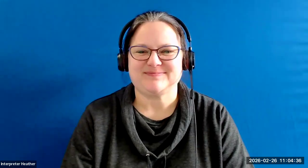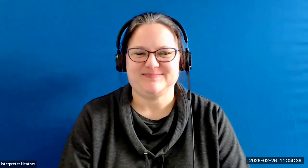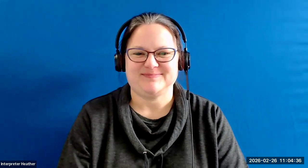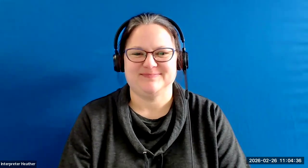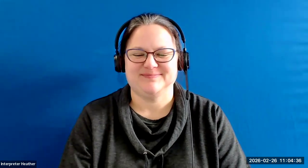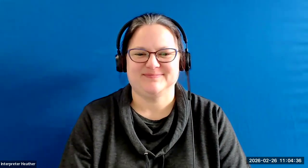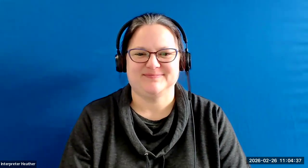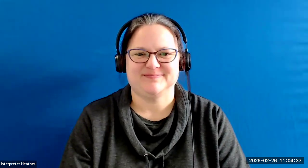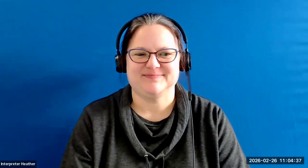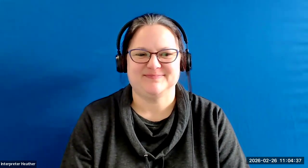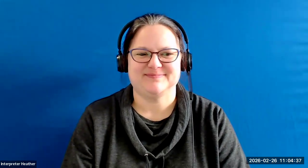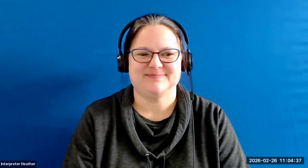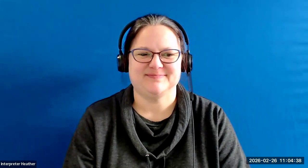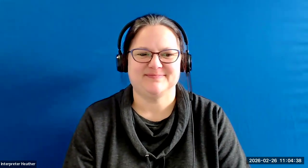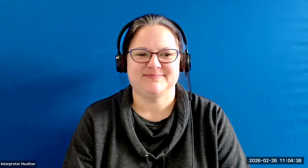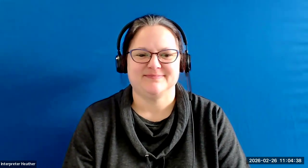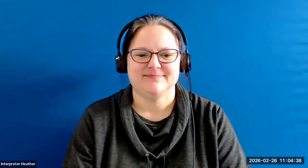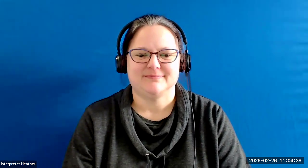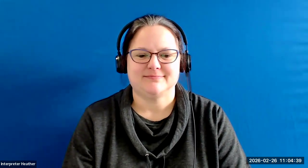No. Okay.